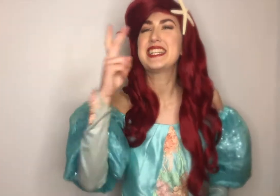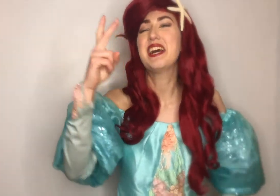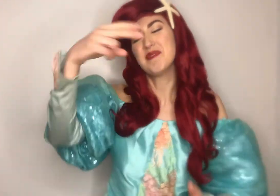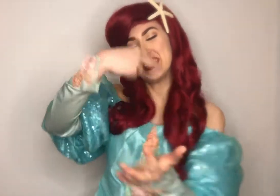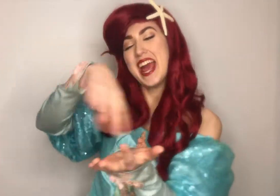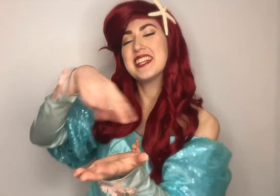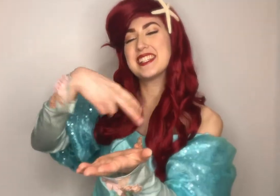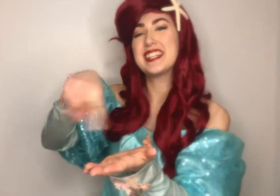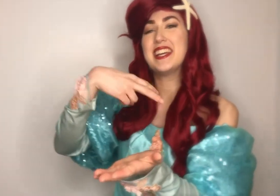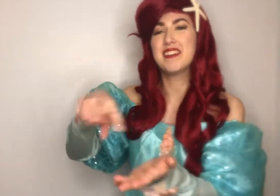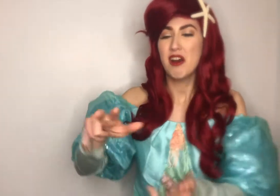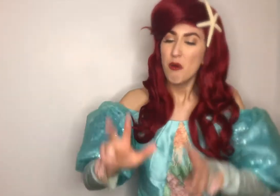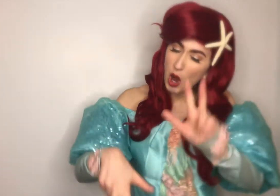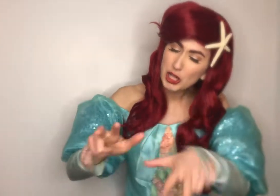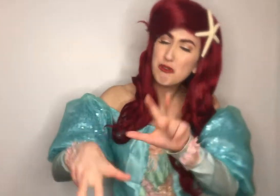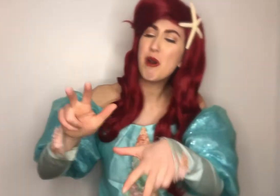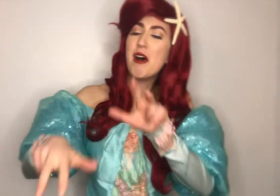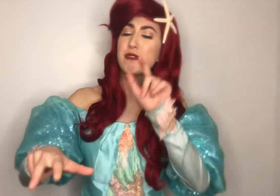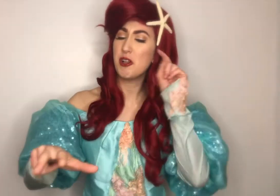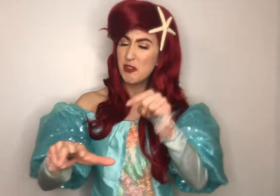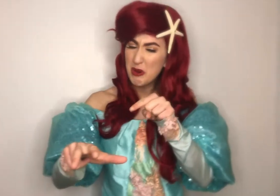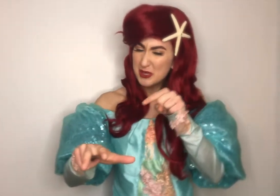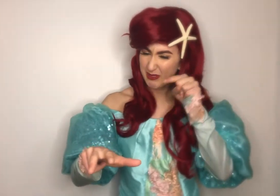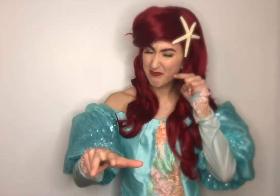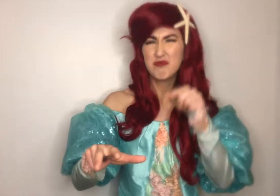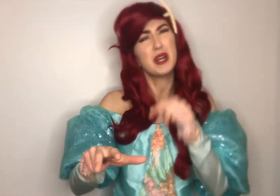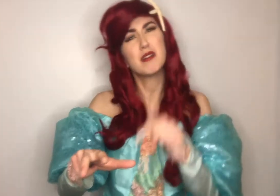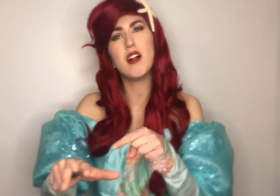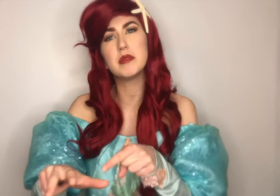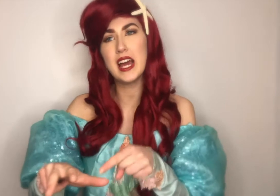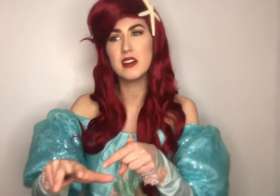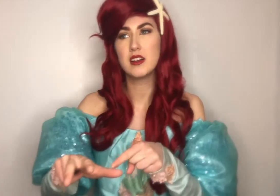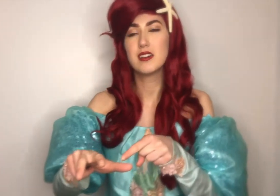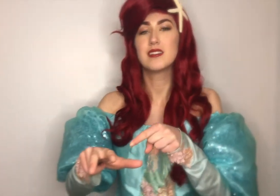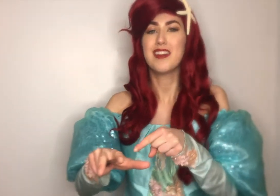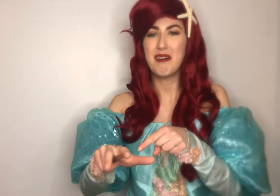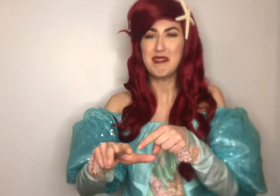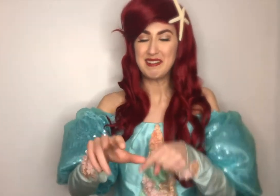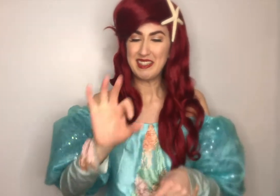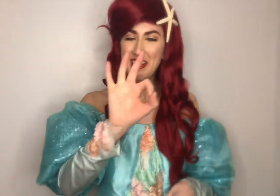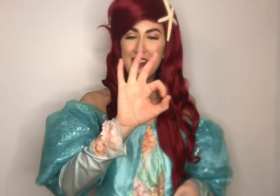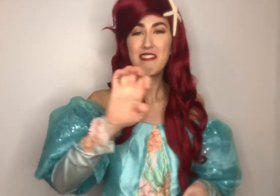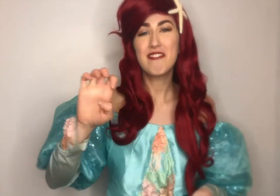'em dancing, walking around on those, what do you call them again? Oh,